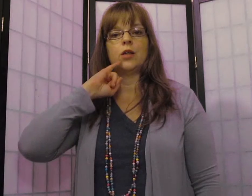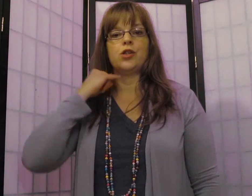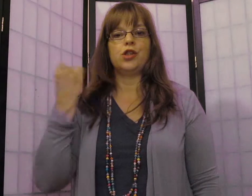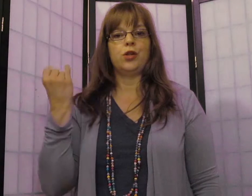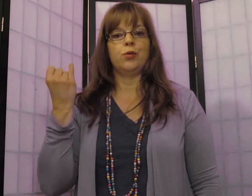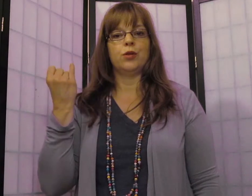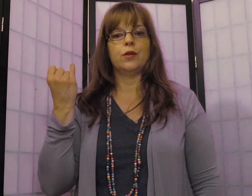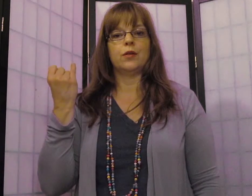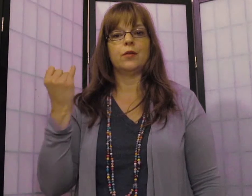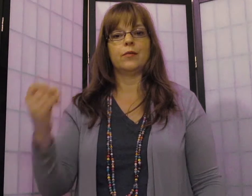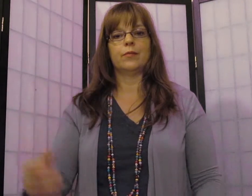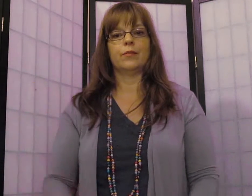Juice.